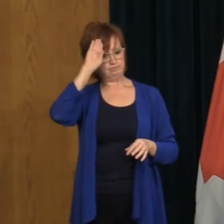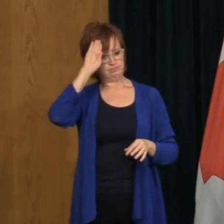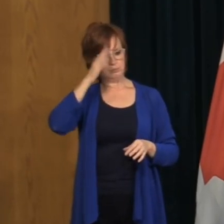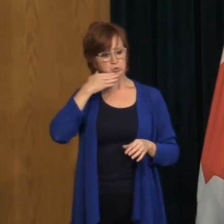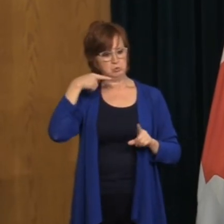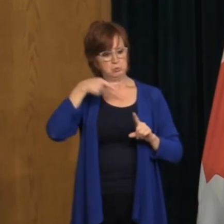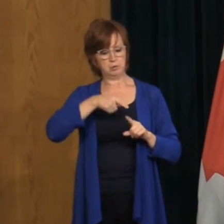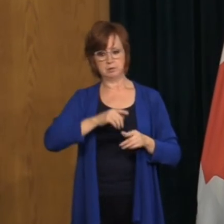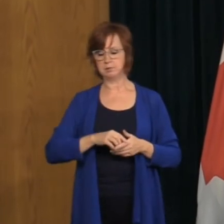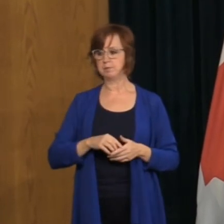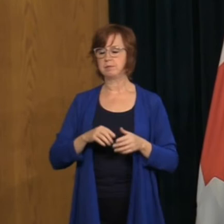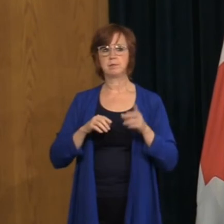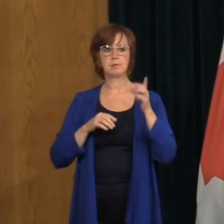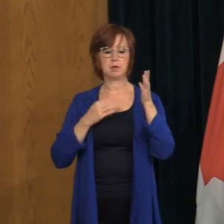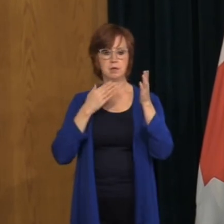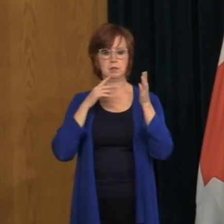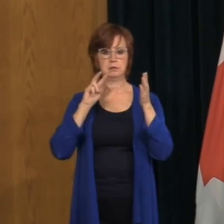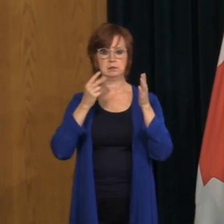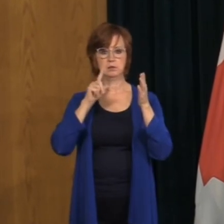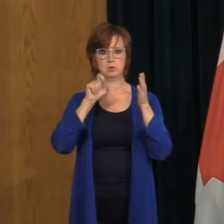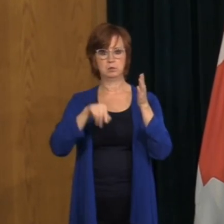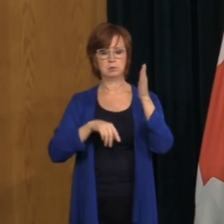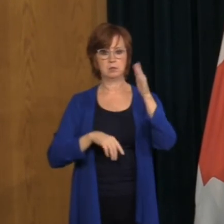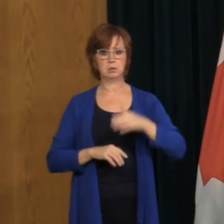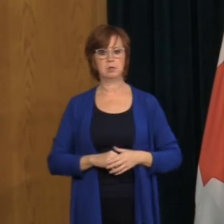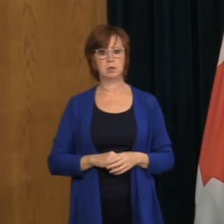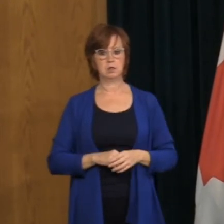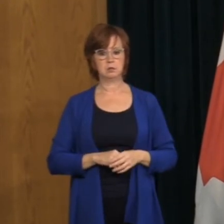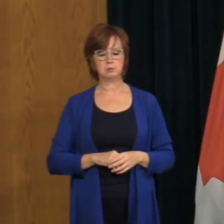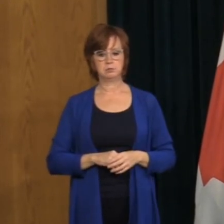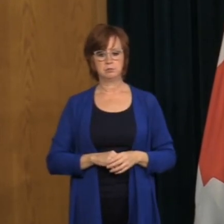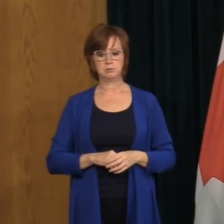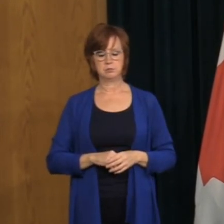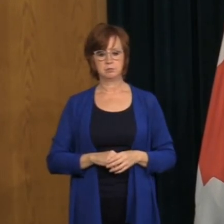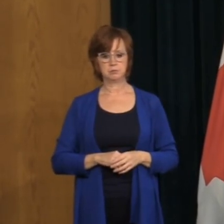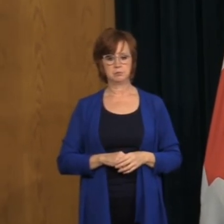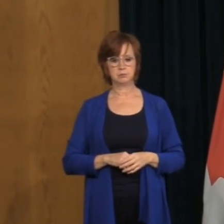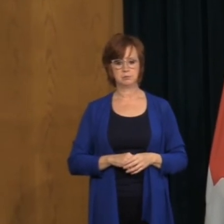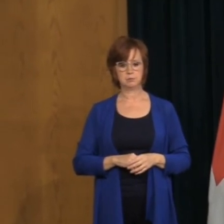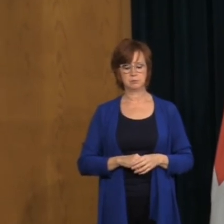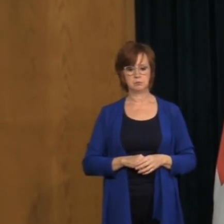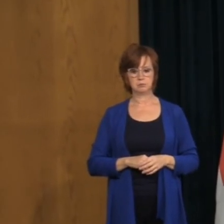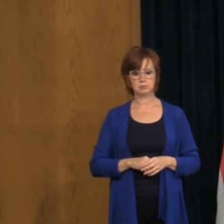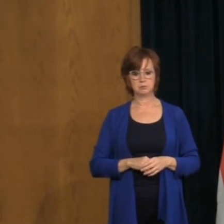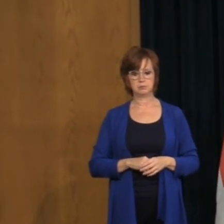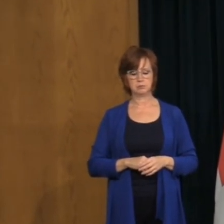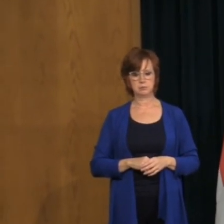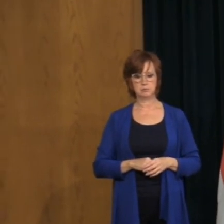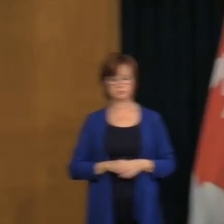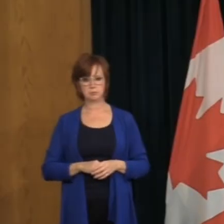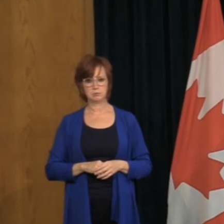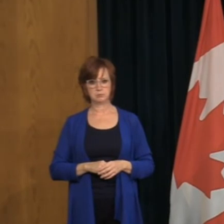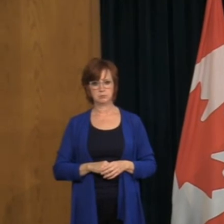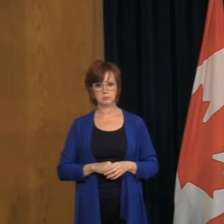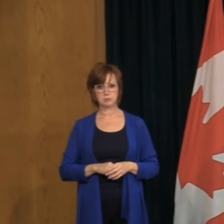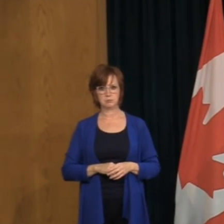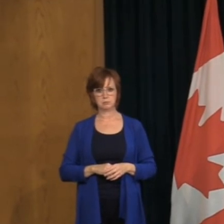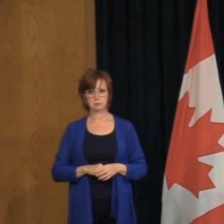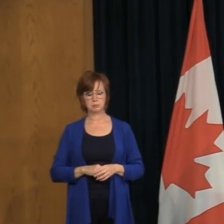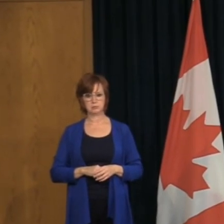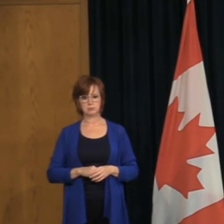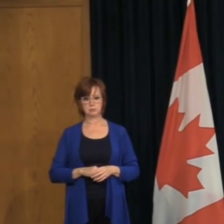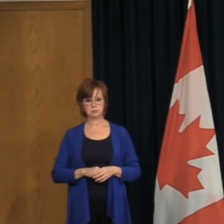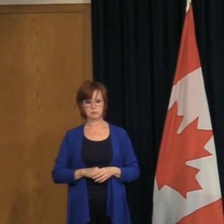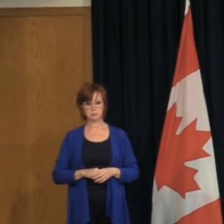Morgan? Yeah, I do. So I'm just wondering, why is there such a high level of secrecy from the government of Saskatchewan when it comes to